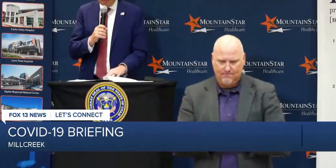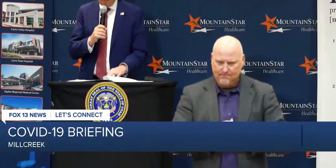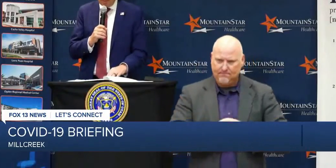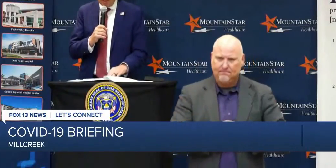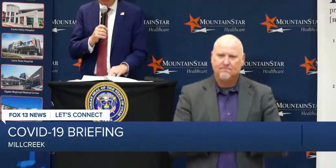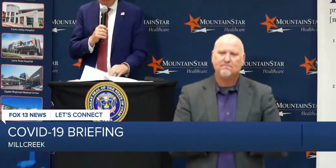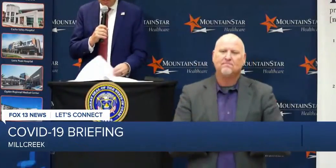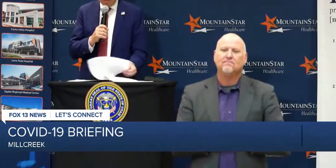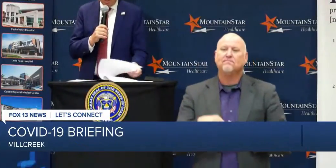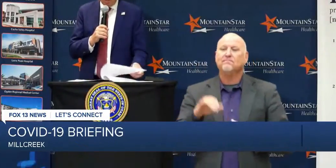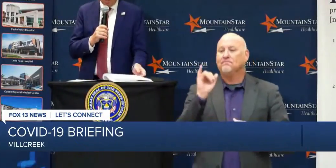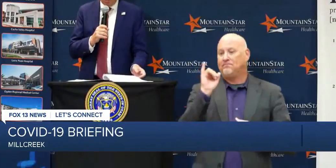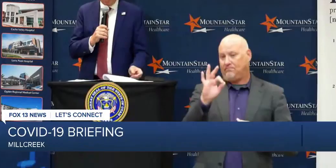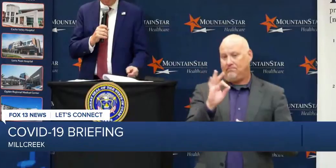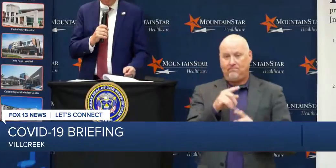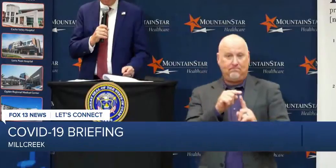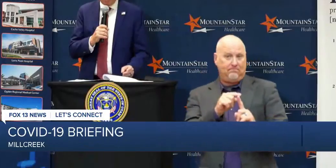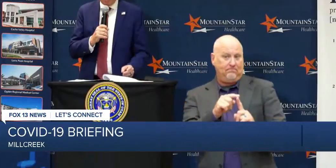vaccinated, as I mentioned.